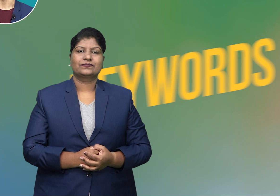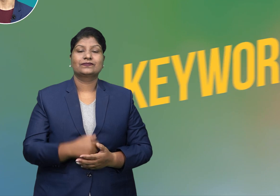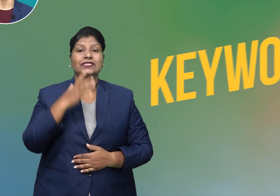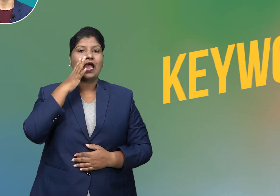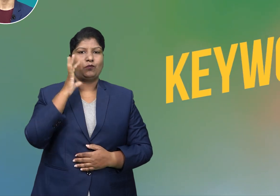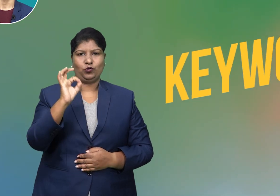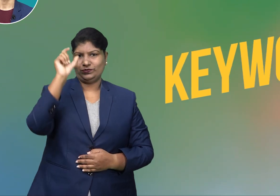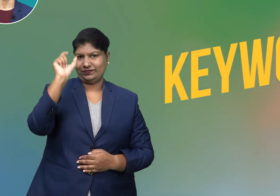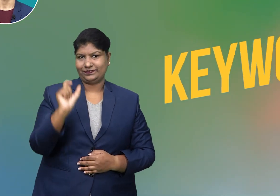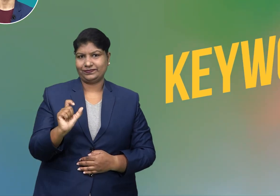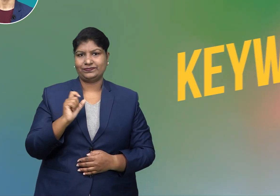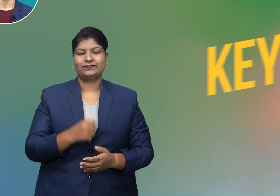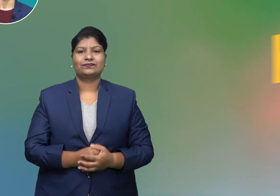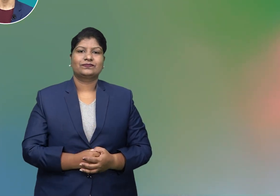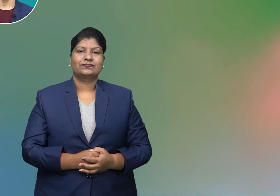Keywords: